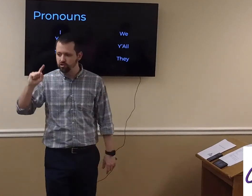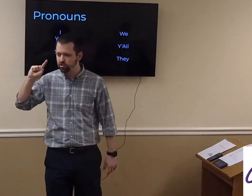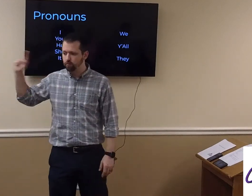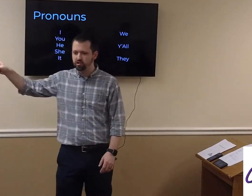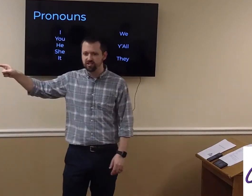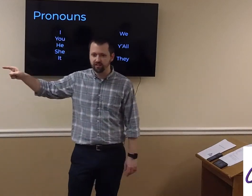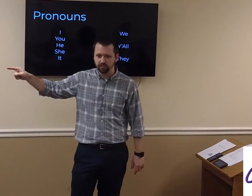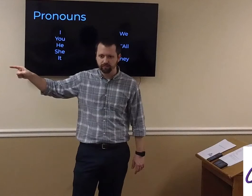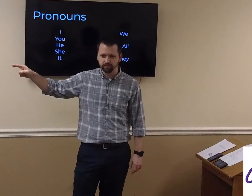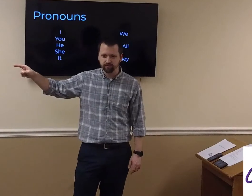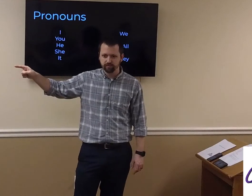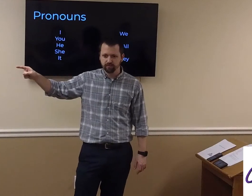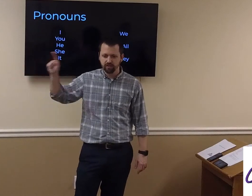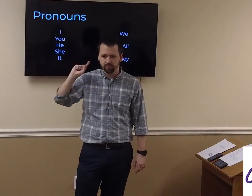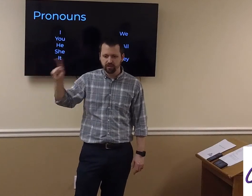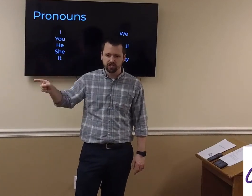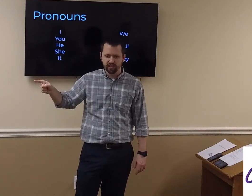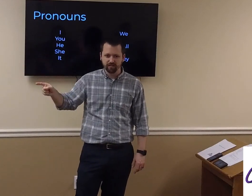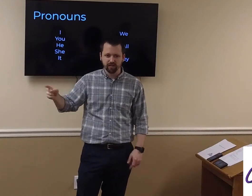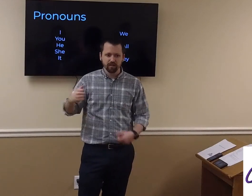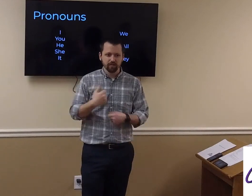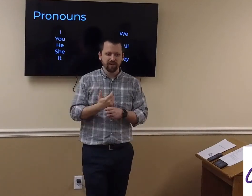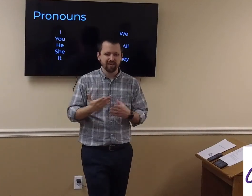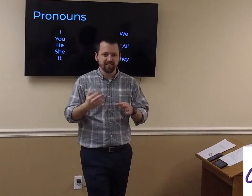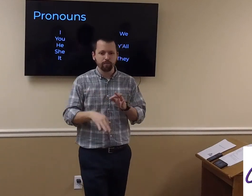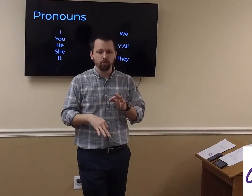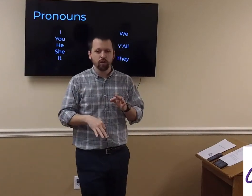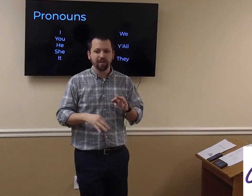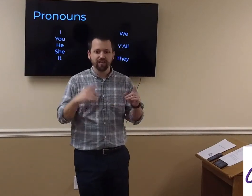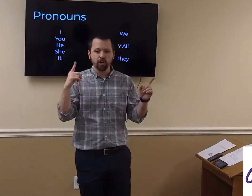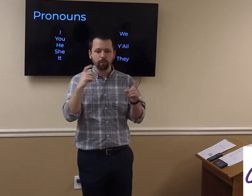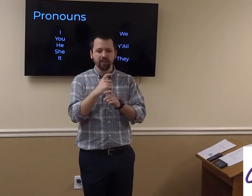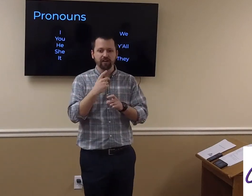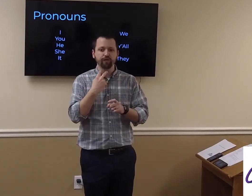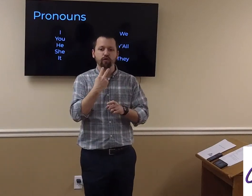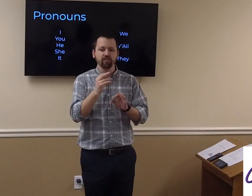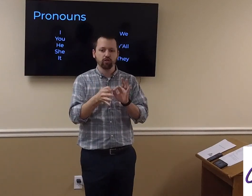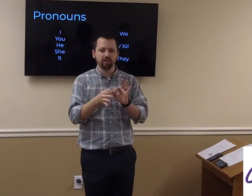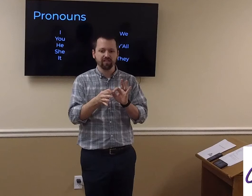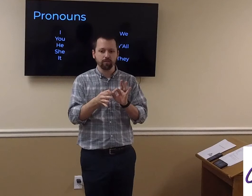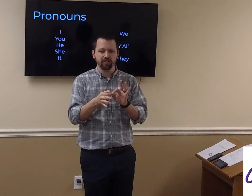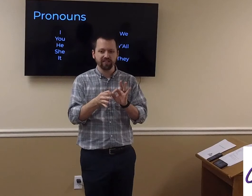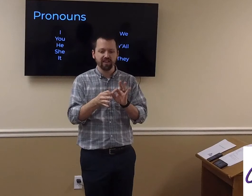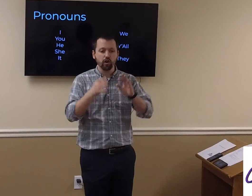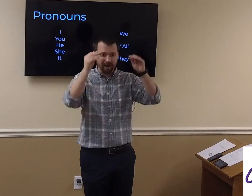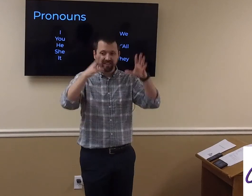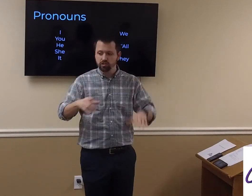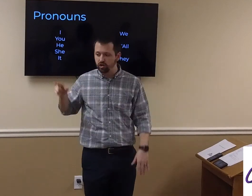just third person singular. So he, she, it. Makes things simple. Makes life complicated if you're voice interpreting someone and they say like, oh, my teacher, and then